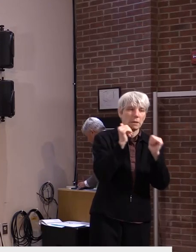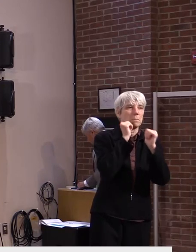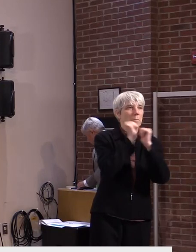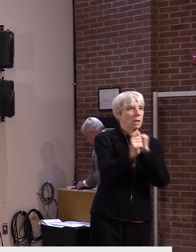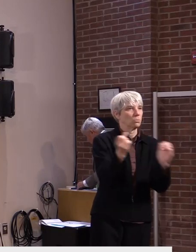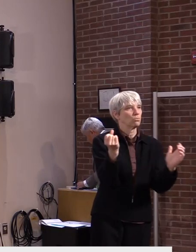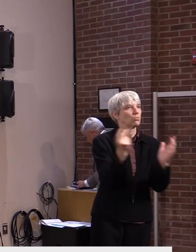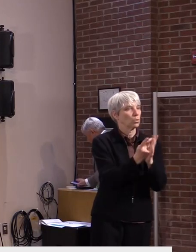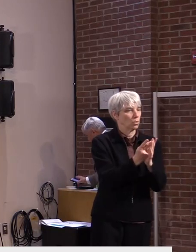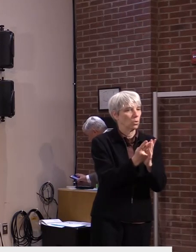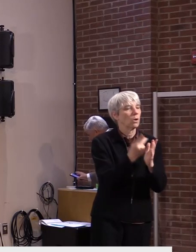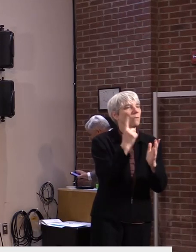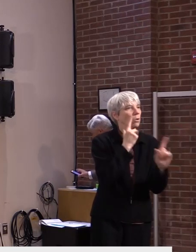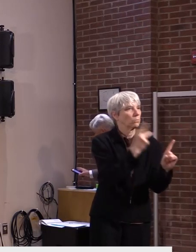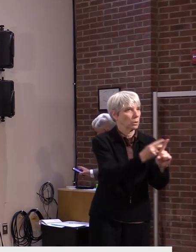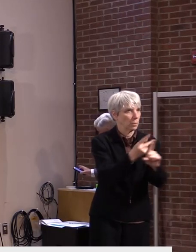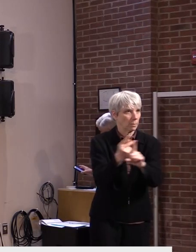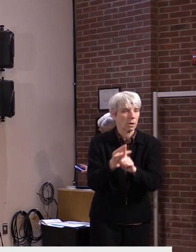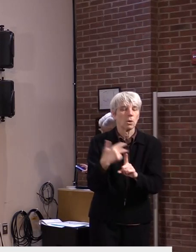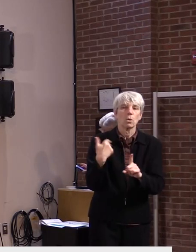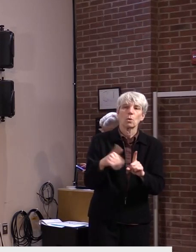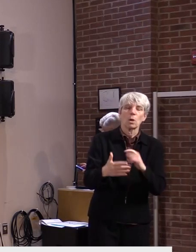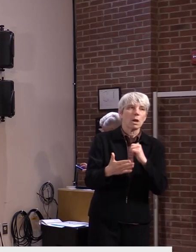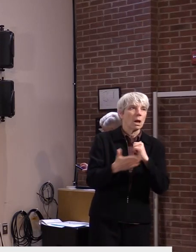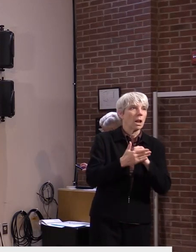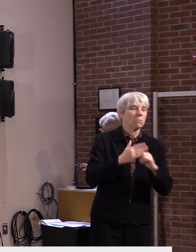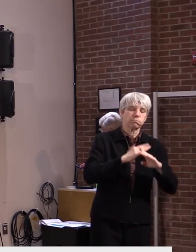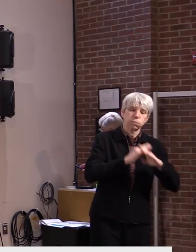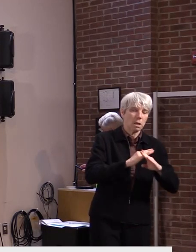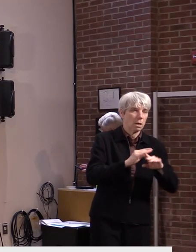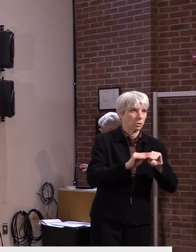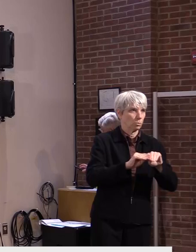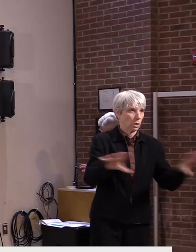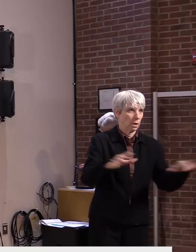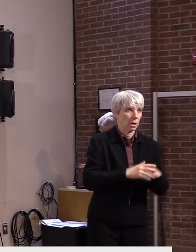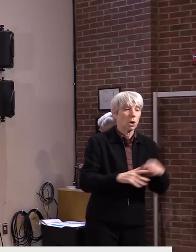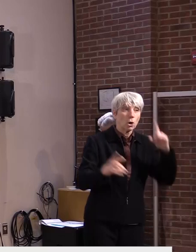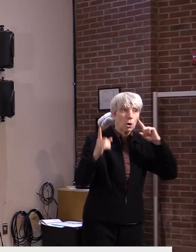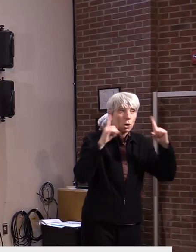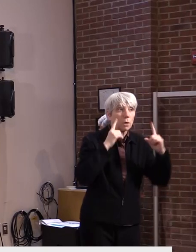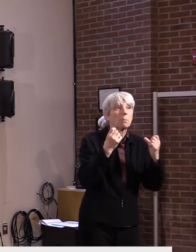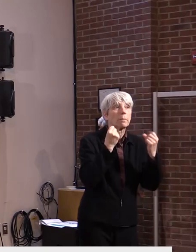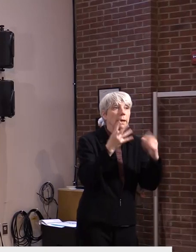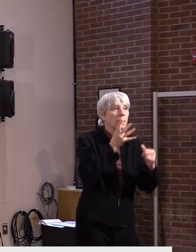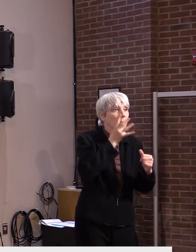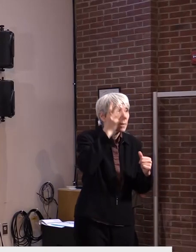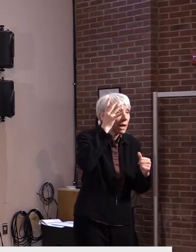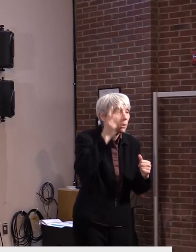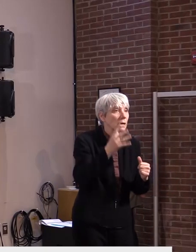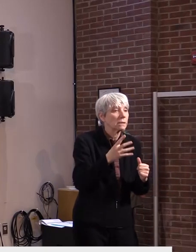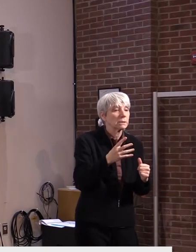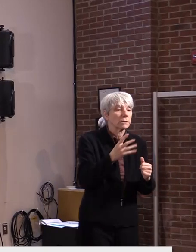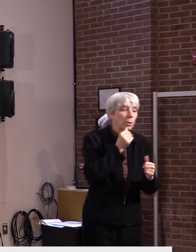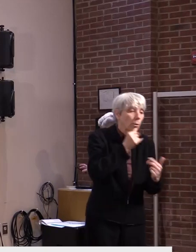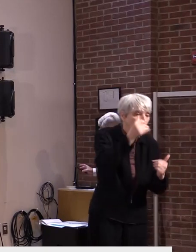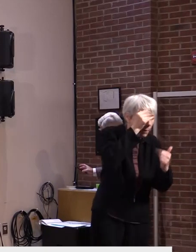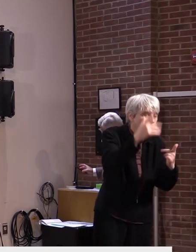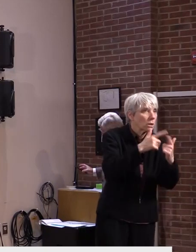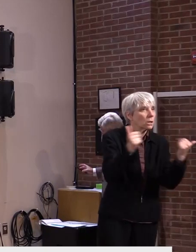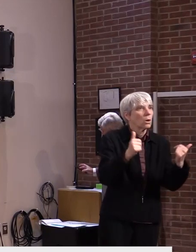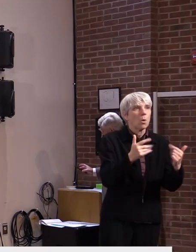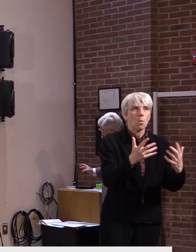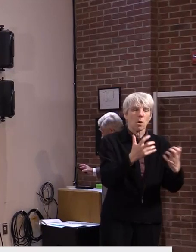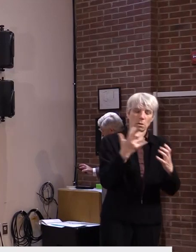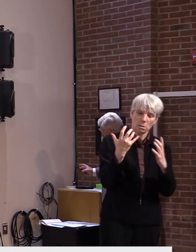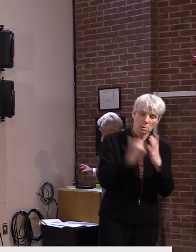virus. I've heard from parents and caregivers who are very eager to have their younger children vaccinated, but I also know